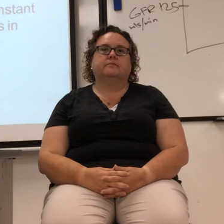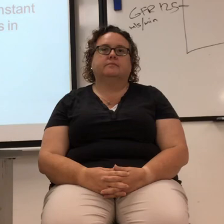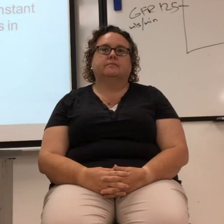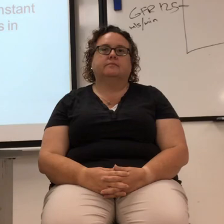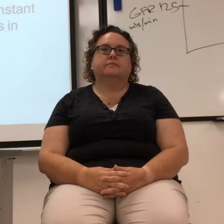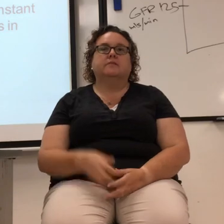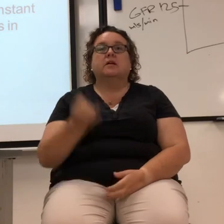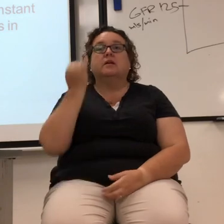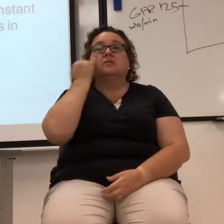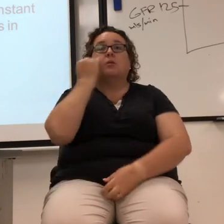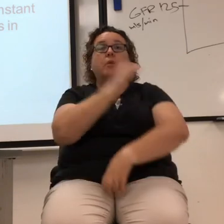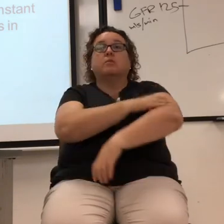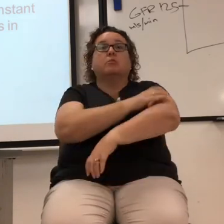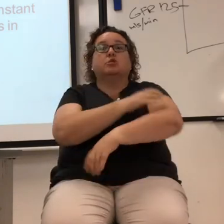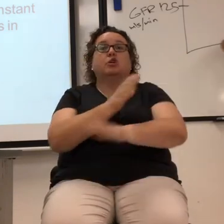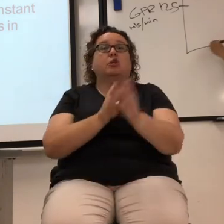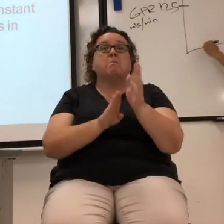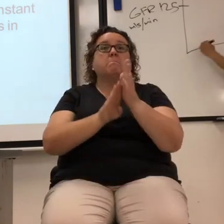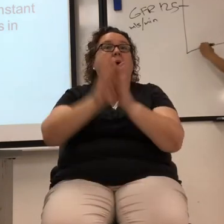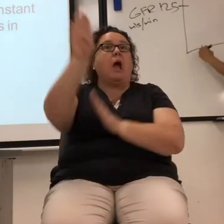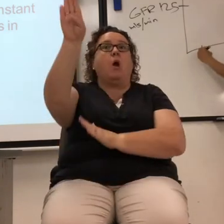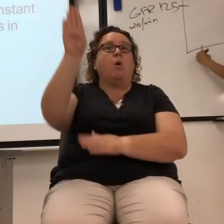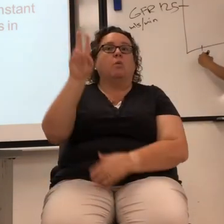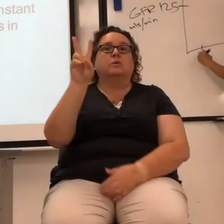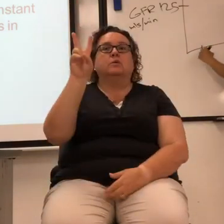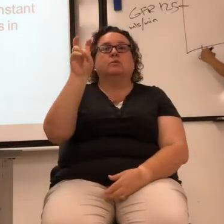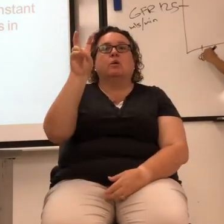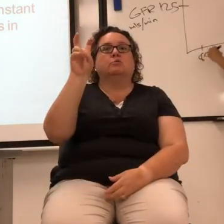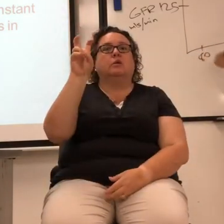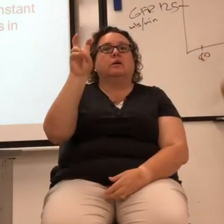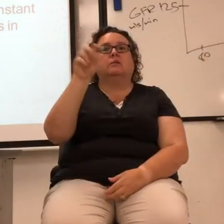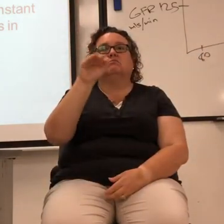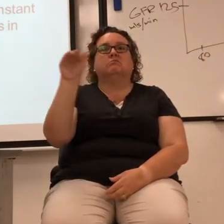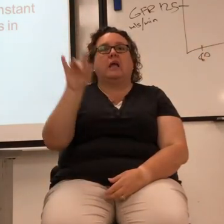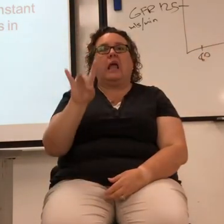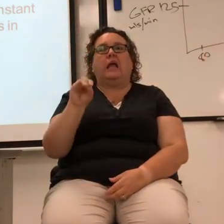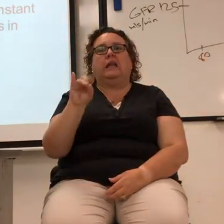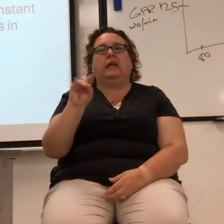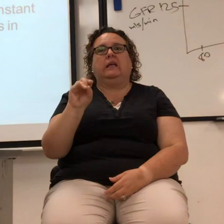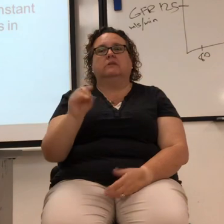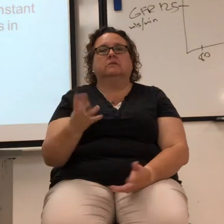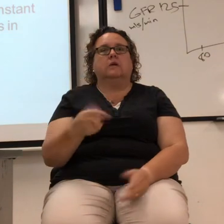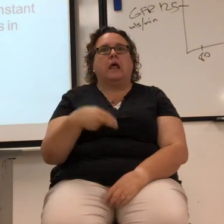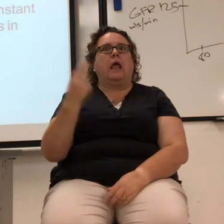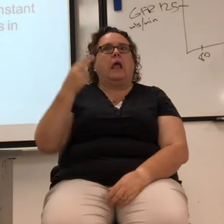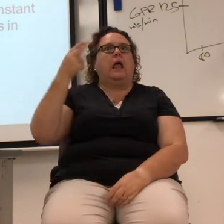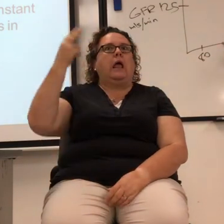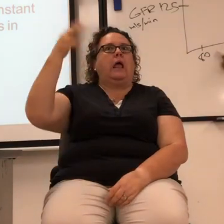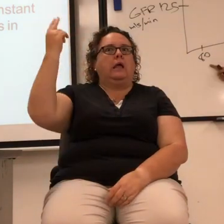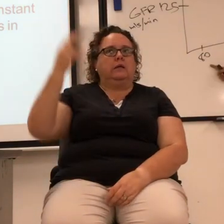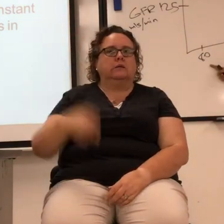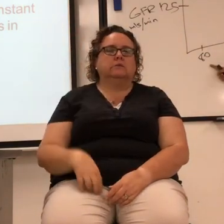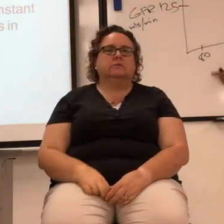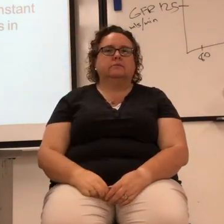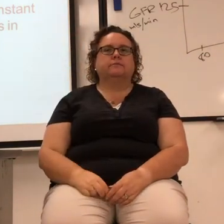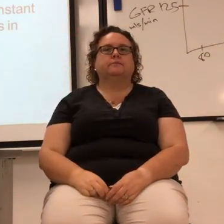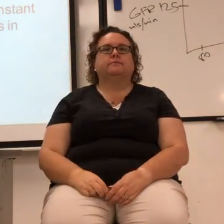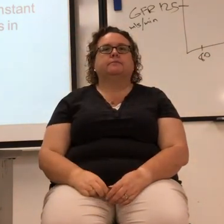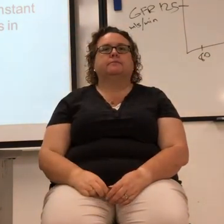let's say blood pressure is sky high, 200, something like 80. High, low.